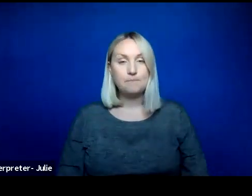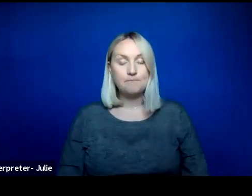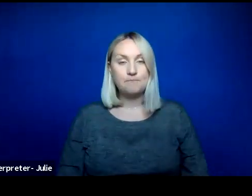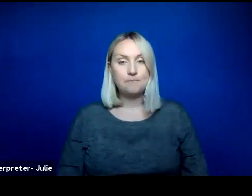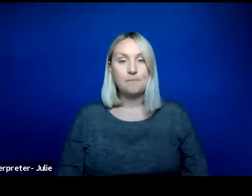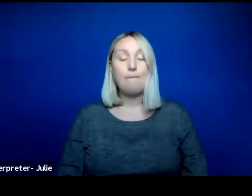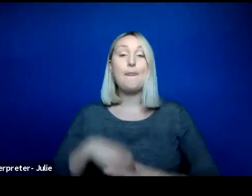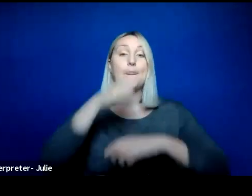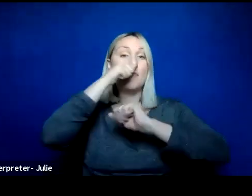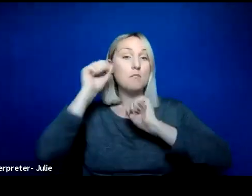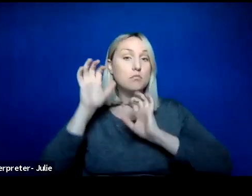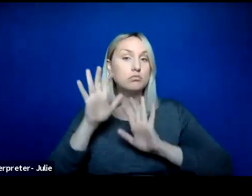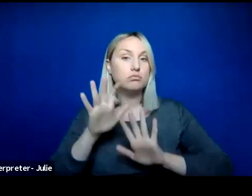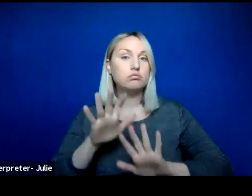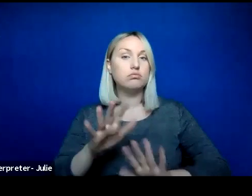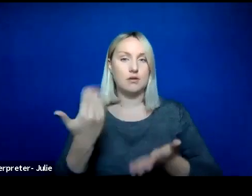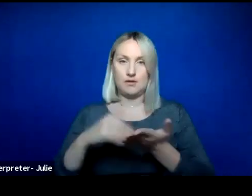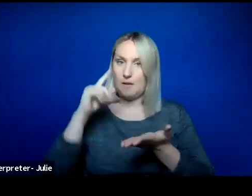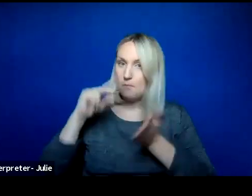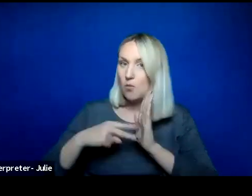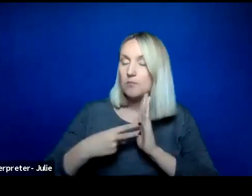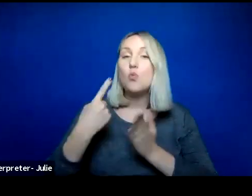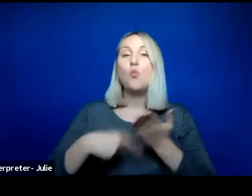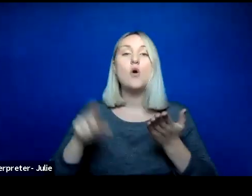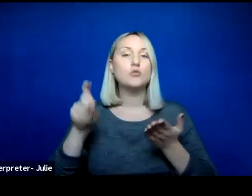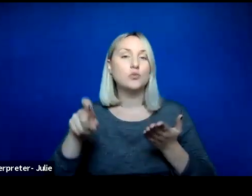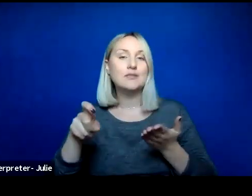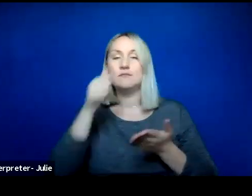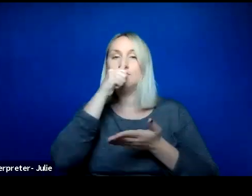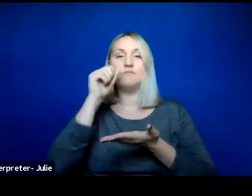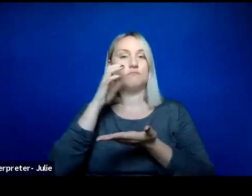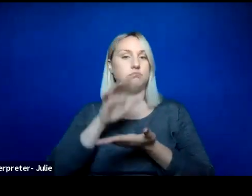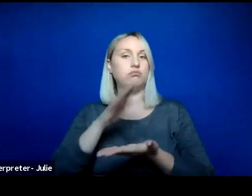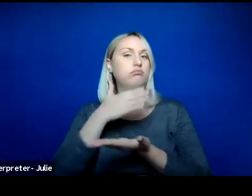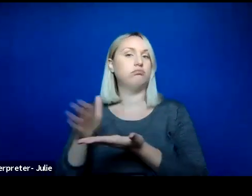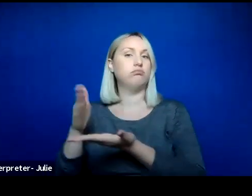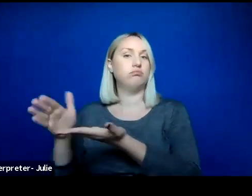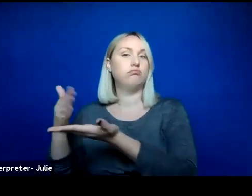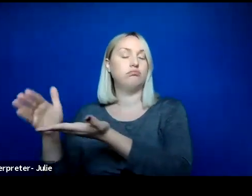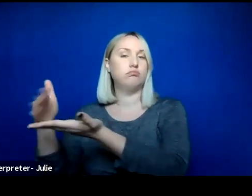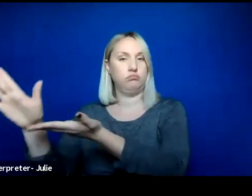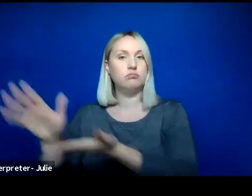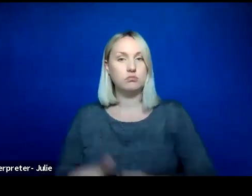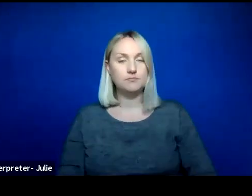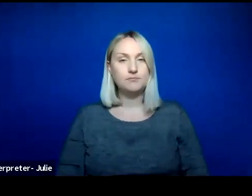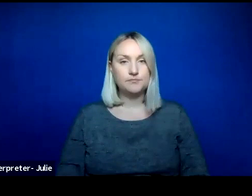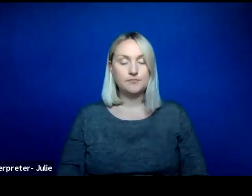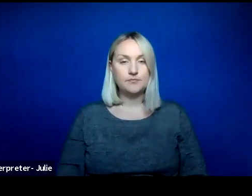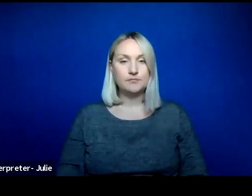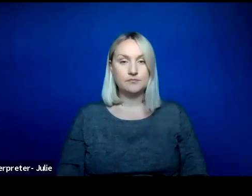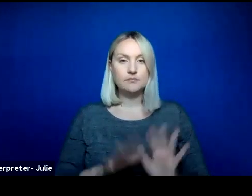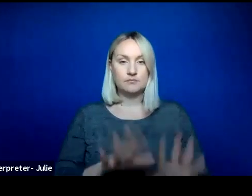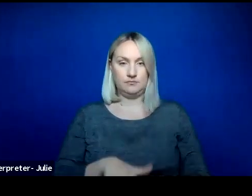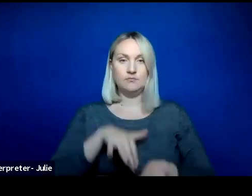and breathe out on purpose what's in your way, what you don't need. Breathe